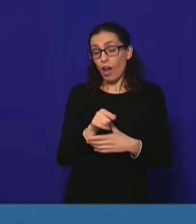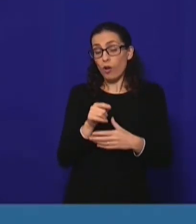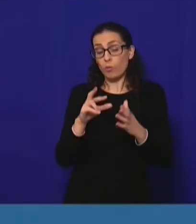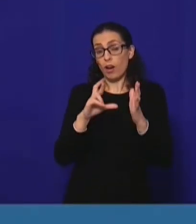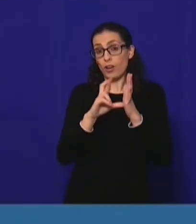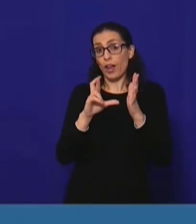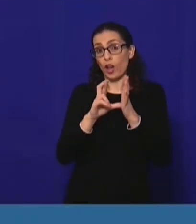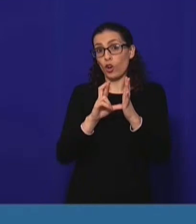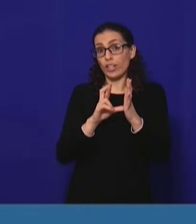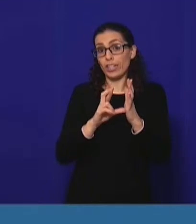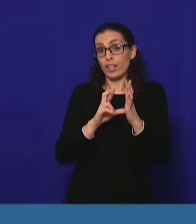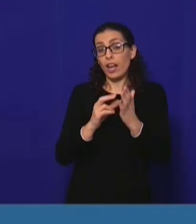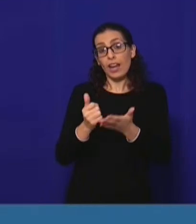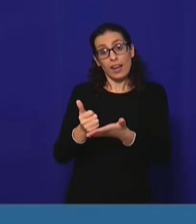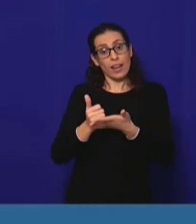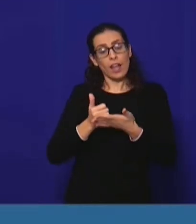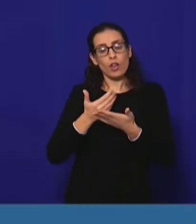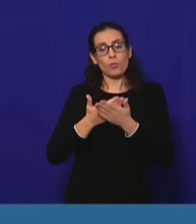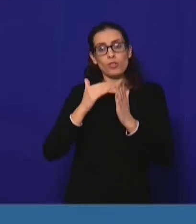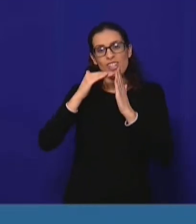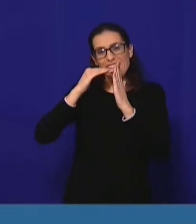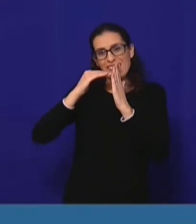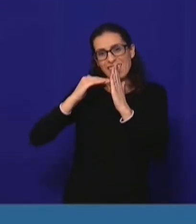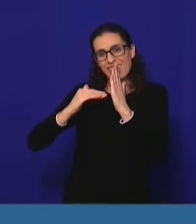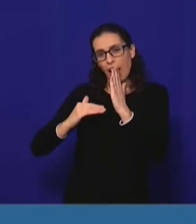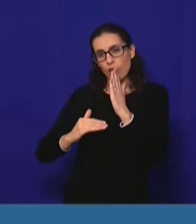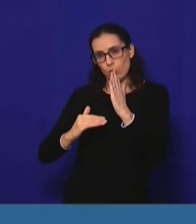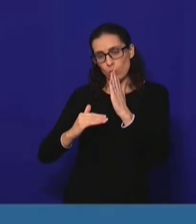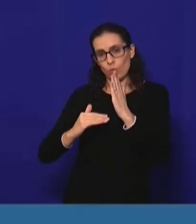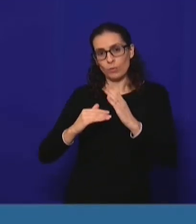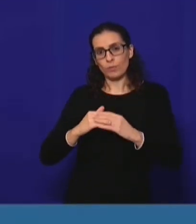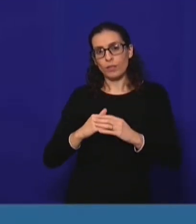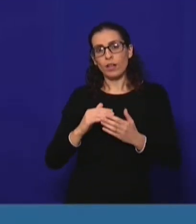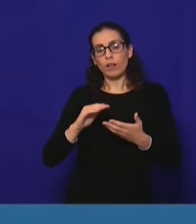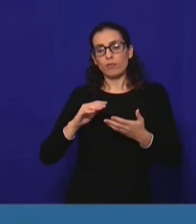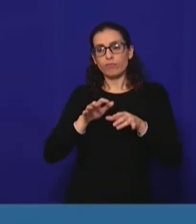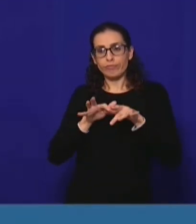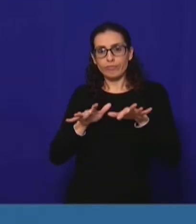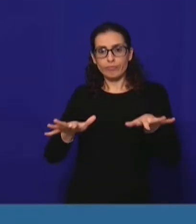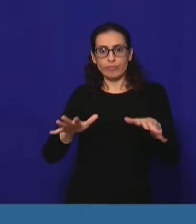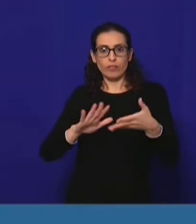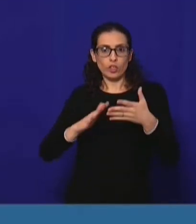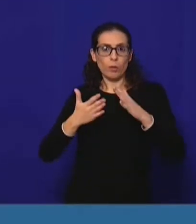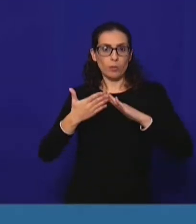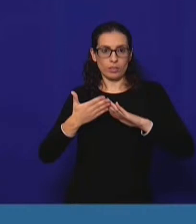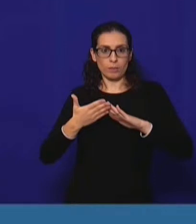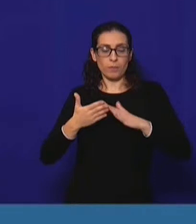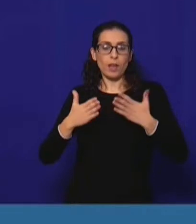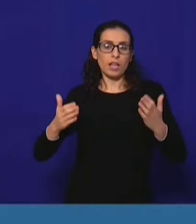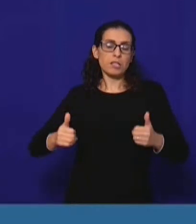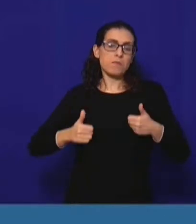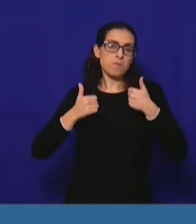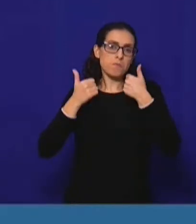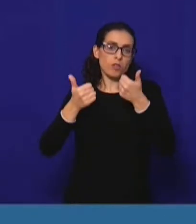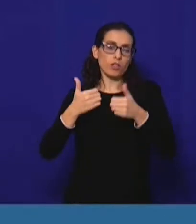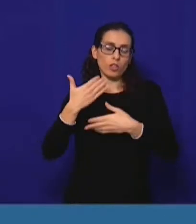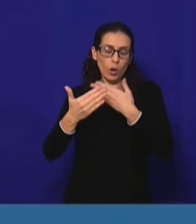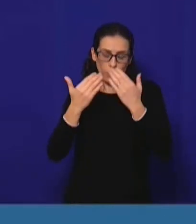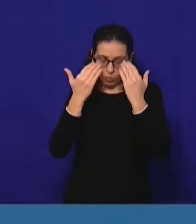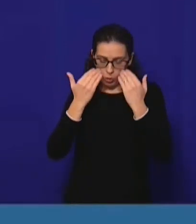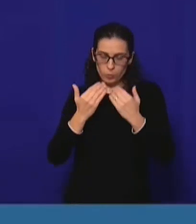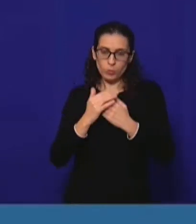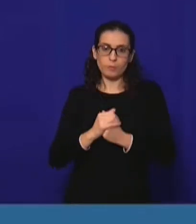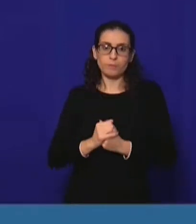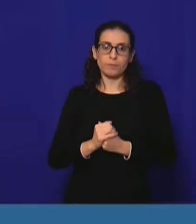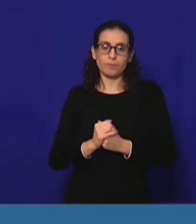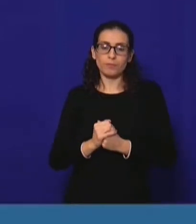li ħadmu li naqsu dawn ir-rati ta' trasmissjoni li kienu fil-komunità. U allura importanti li nibqgħu insegwuhom. Nixtieq ukoll